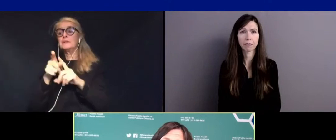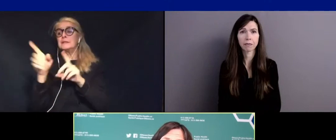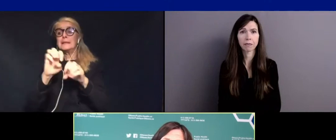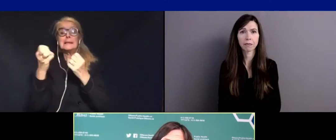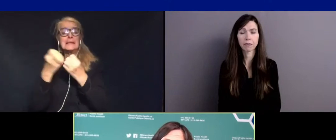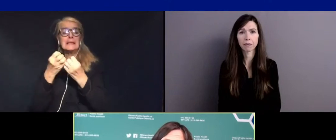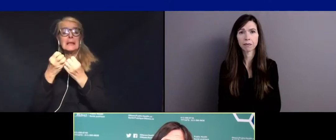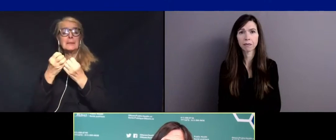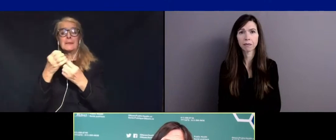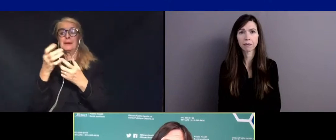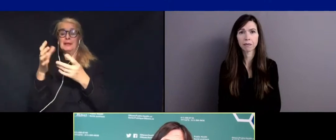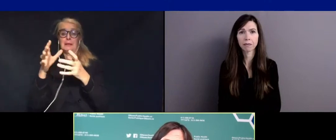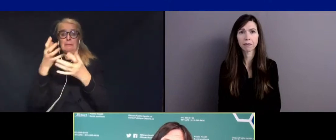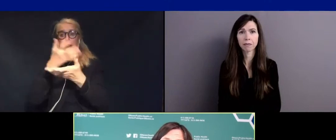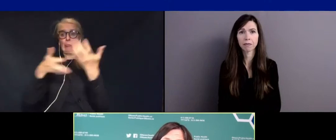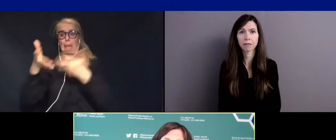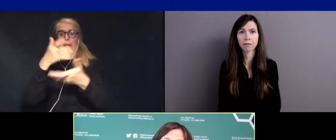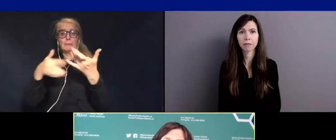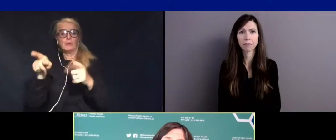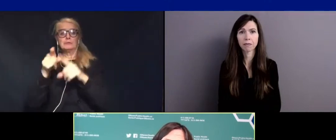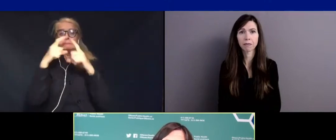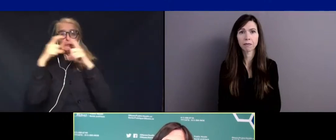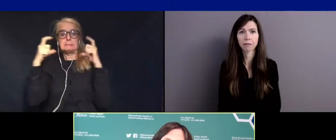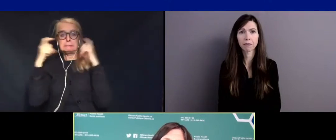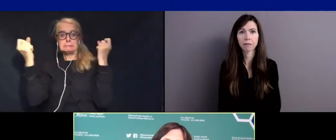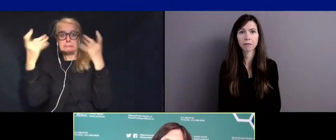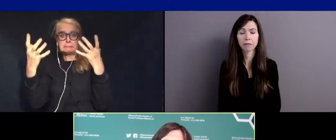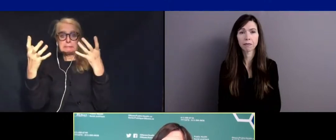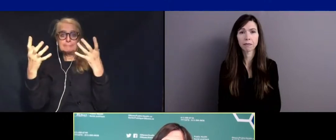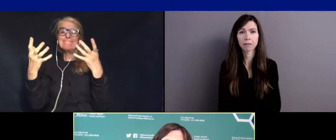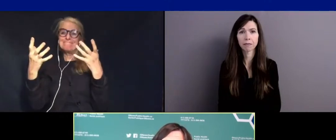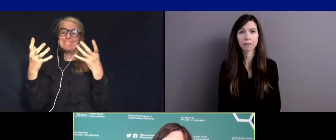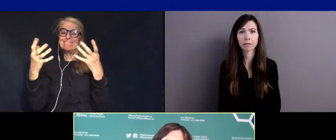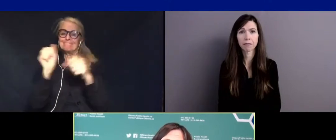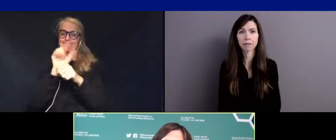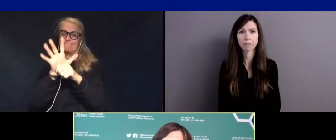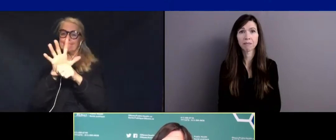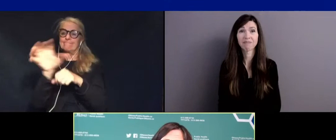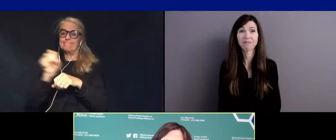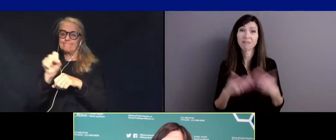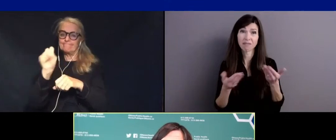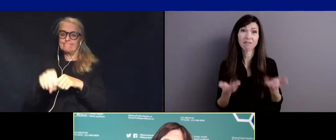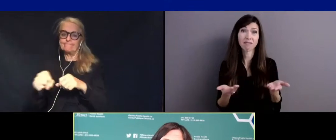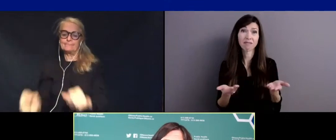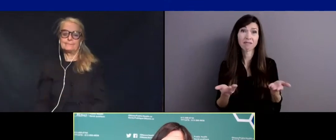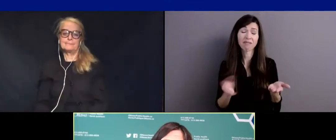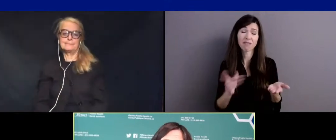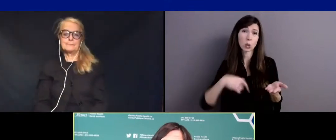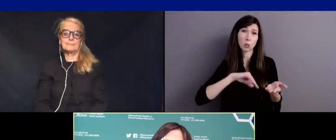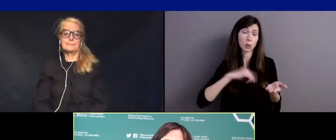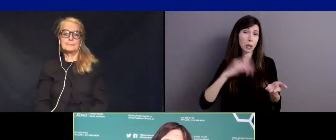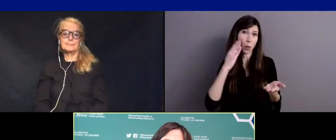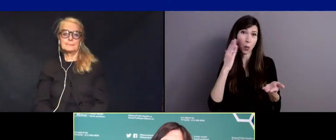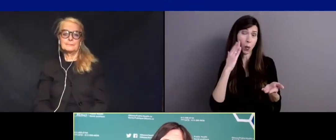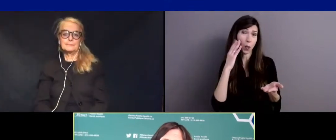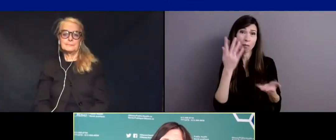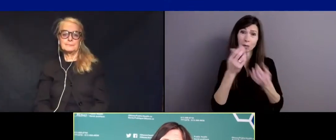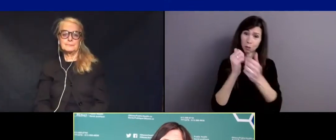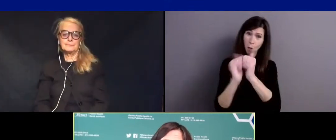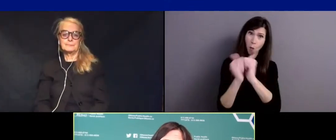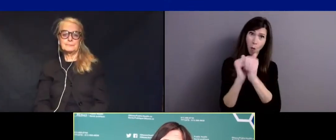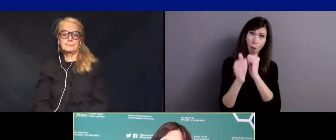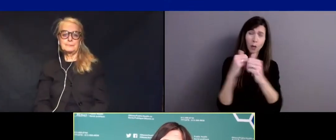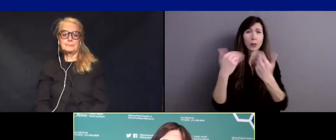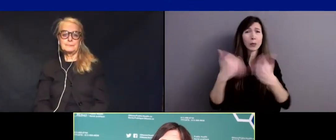portent pas de masque. We recognize the important role that staying active plays in our overall health